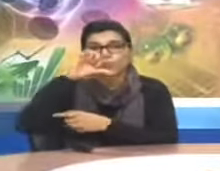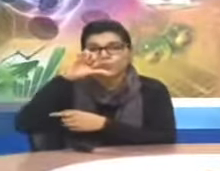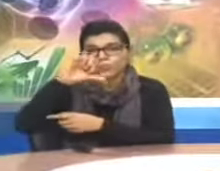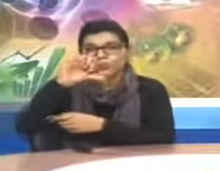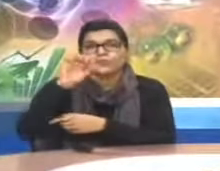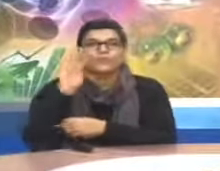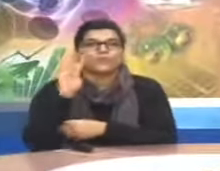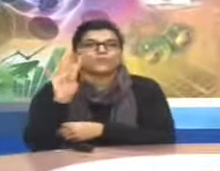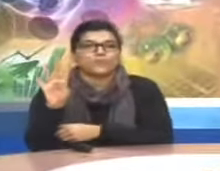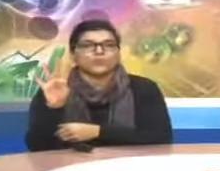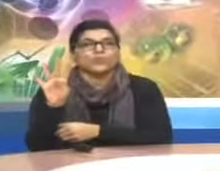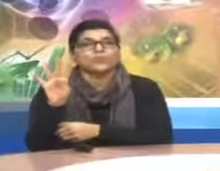1994.